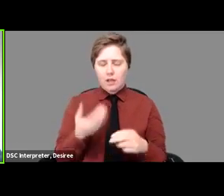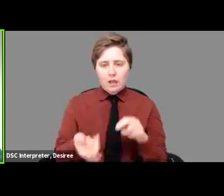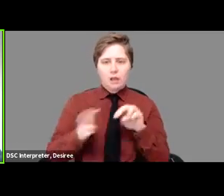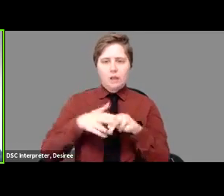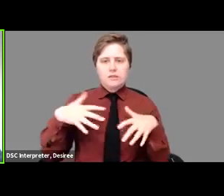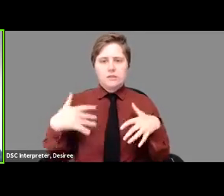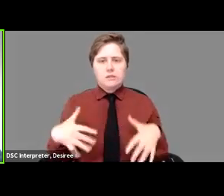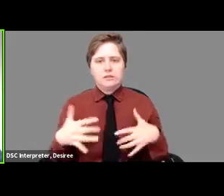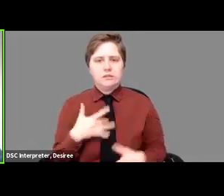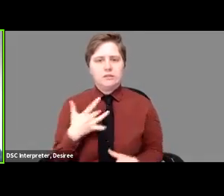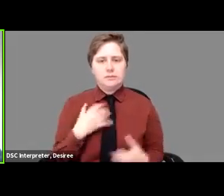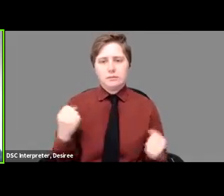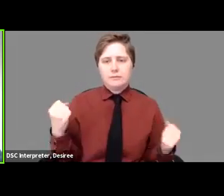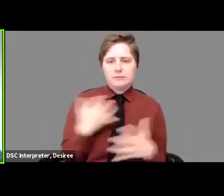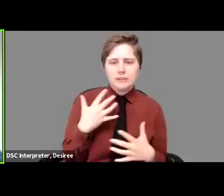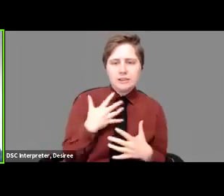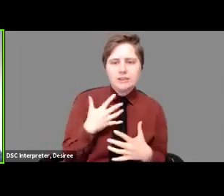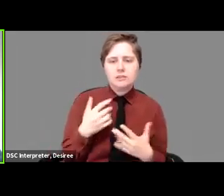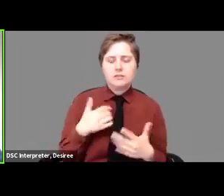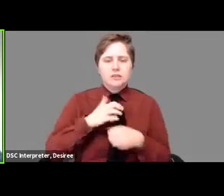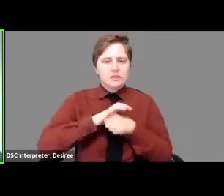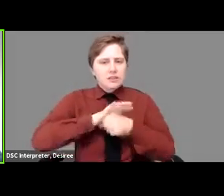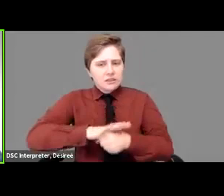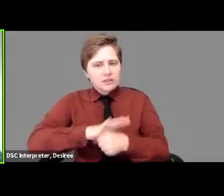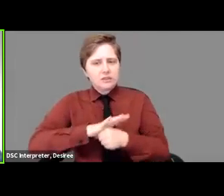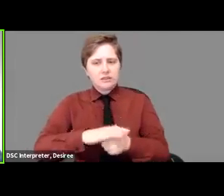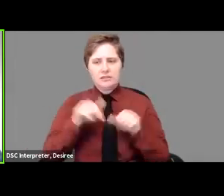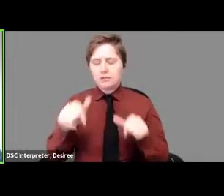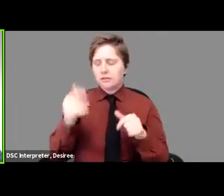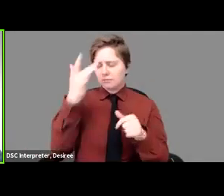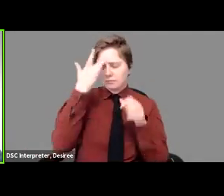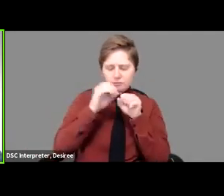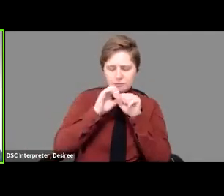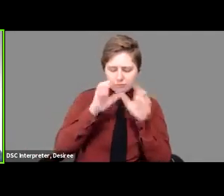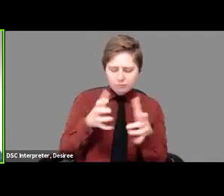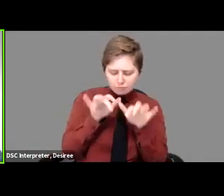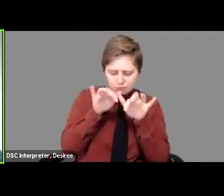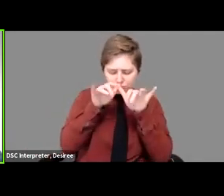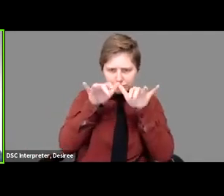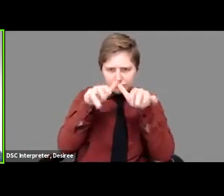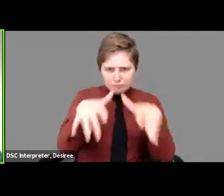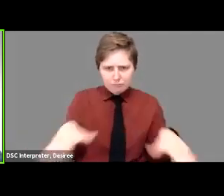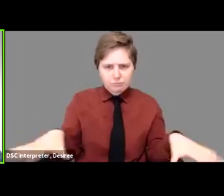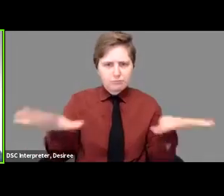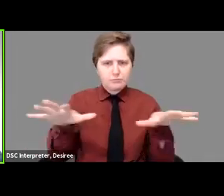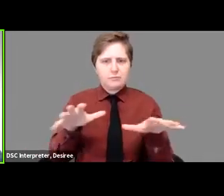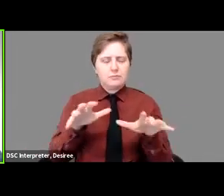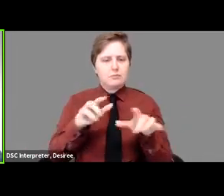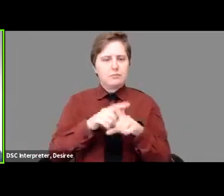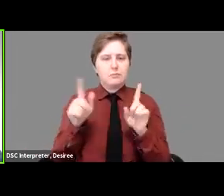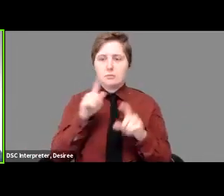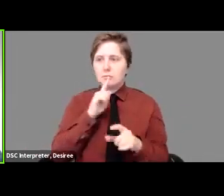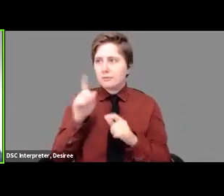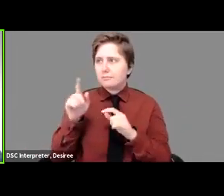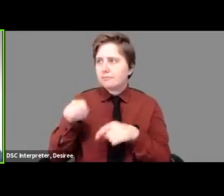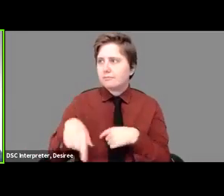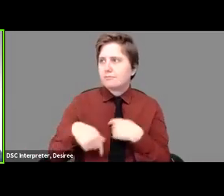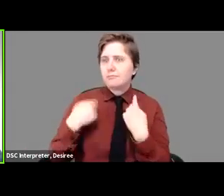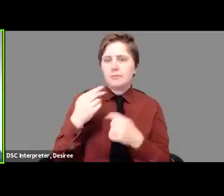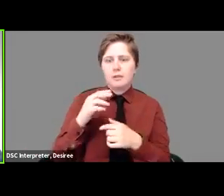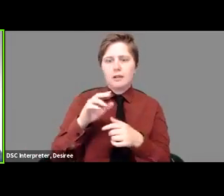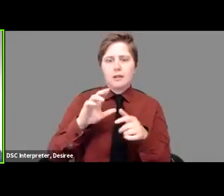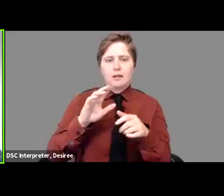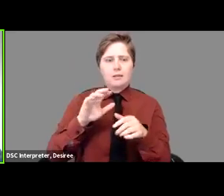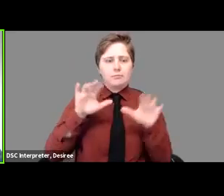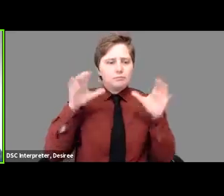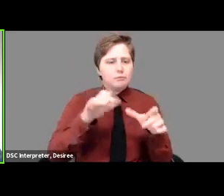anxiety, fear, and stress because of this pandemic. But historically, members of the LGBTQ population